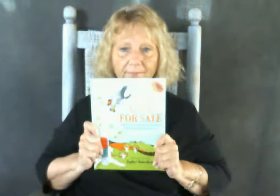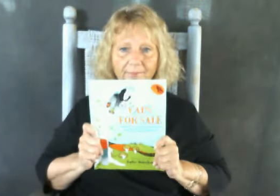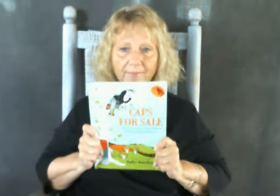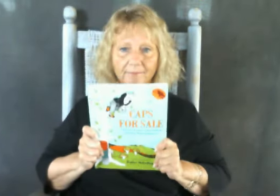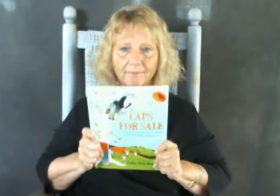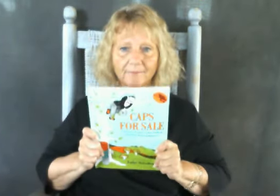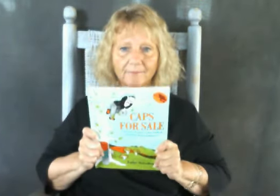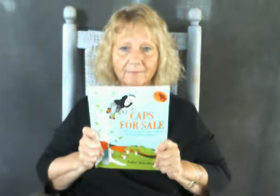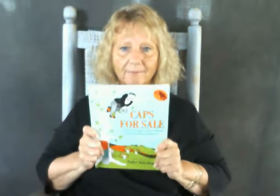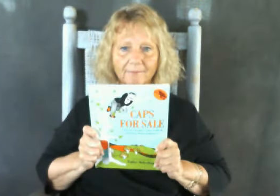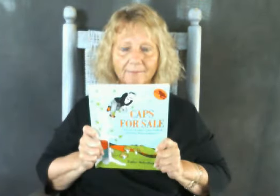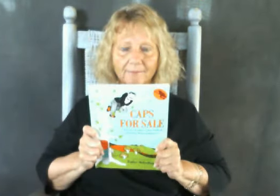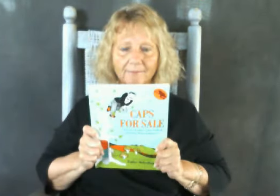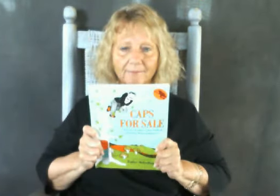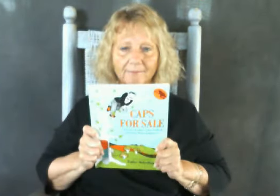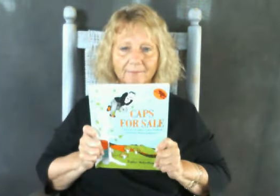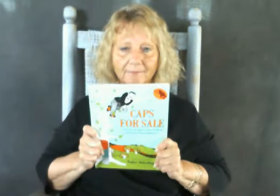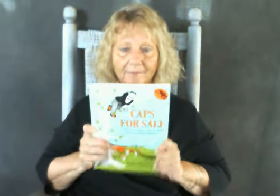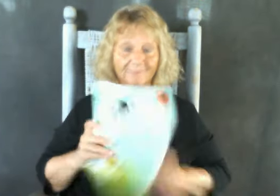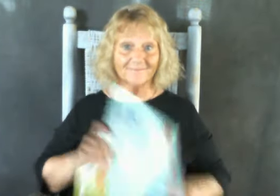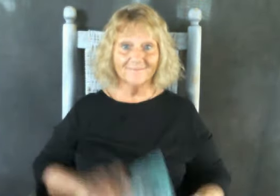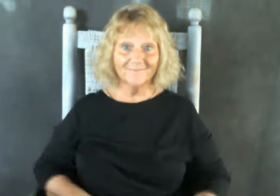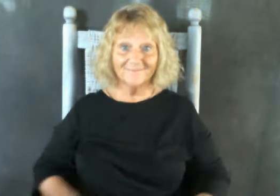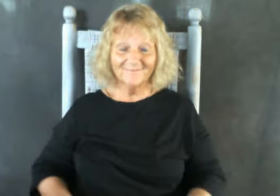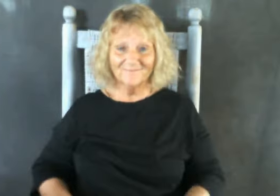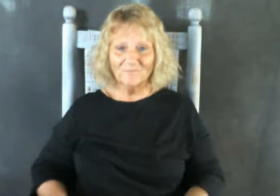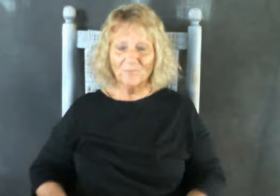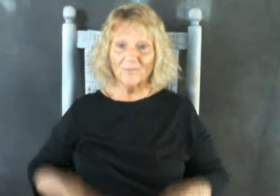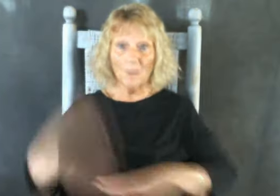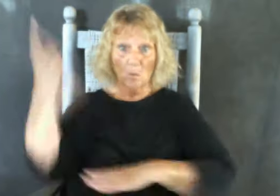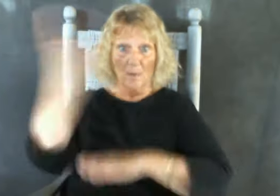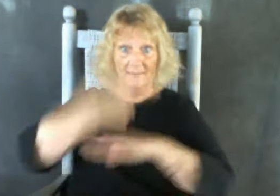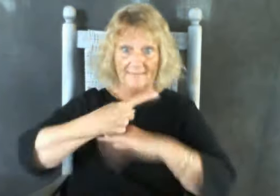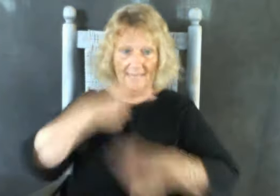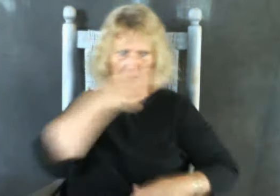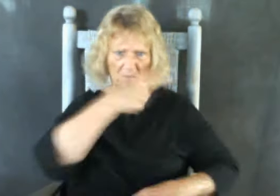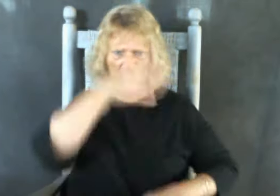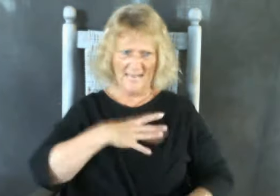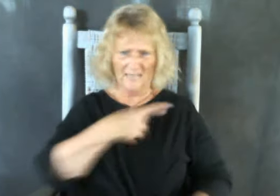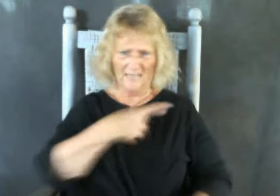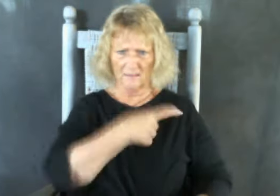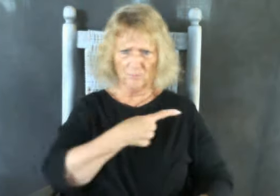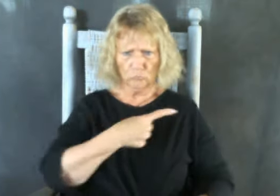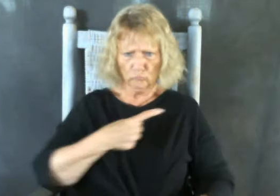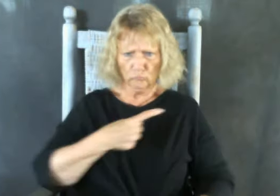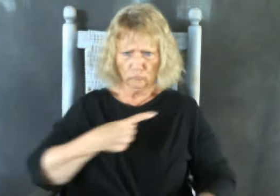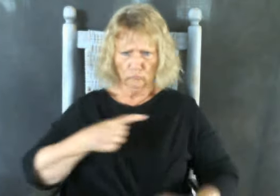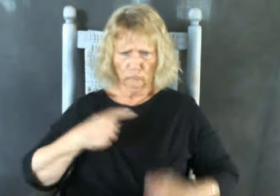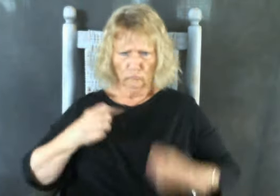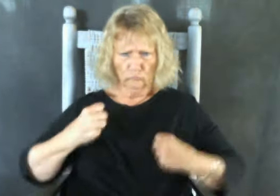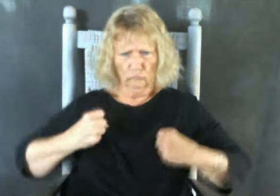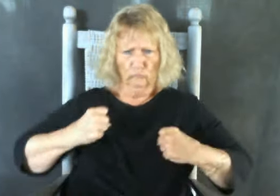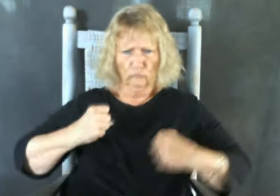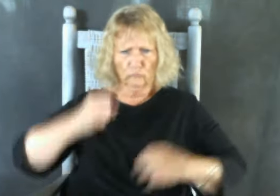And so I think some of it may just be having someone like the vice president or the secretary of defense or any other dignitary there say,